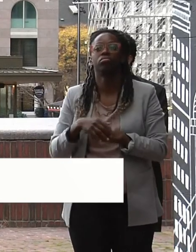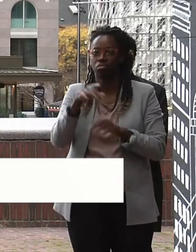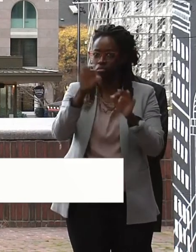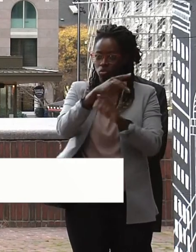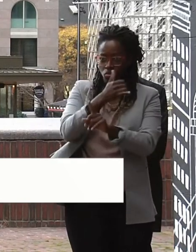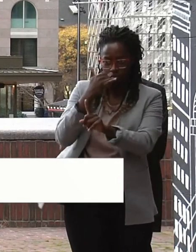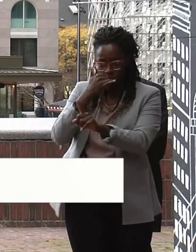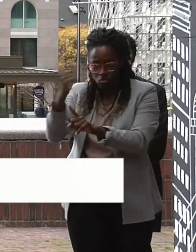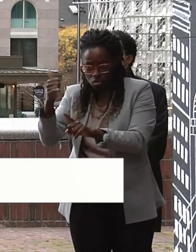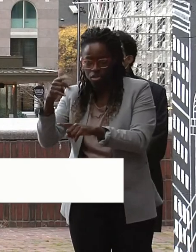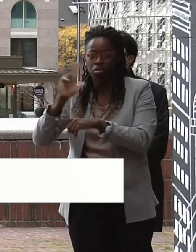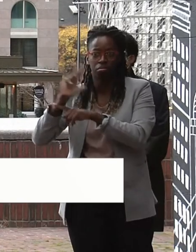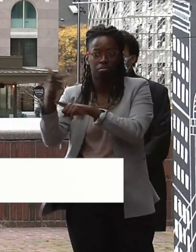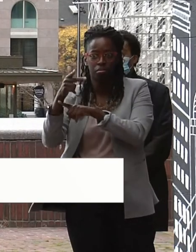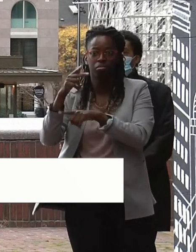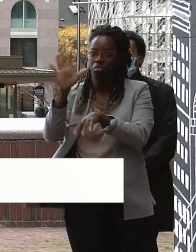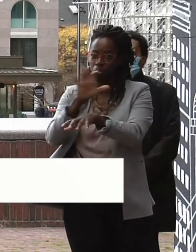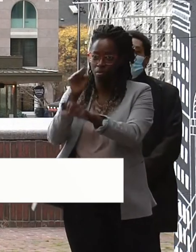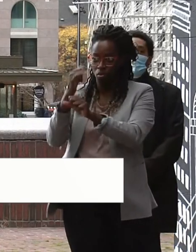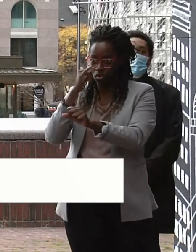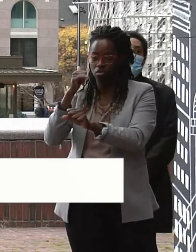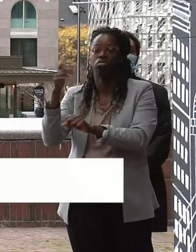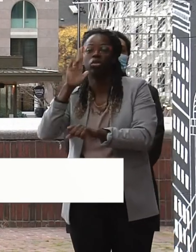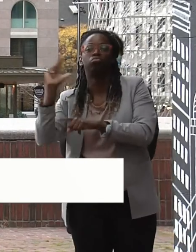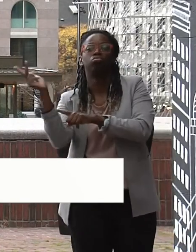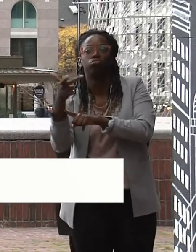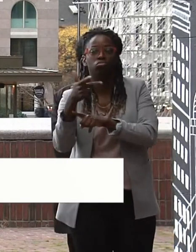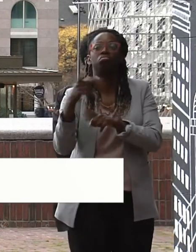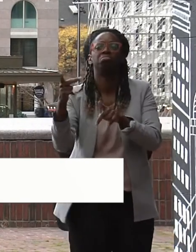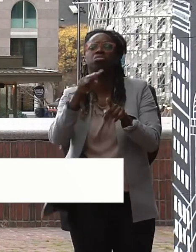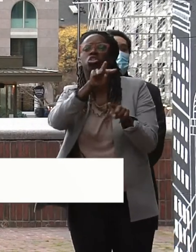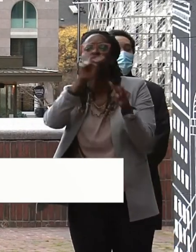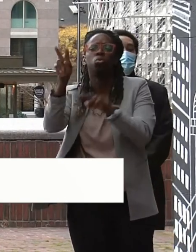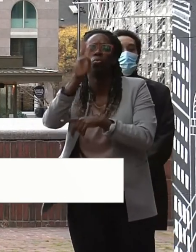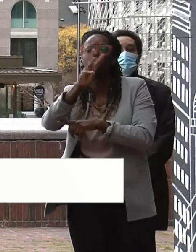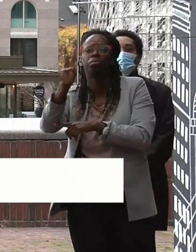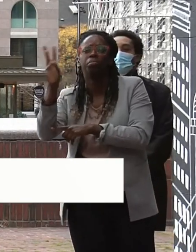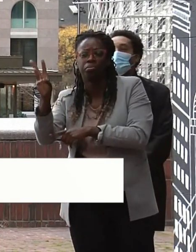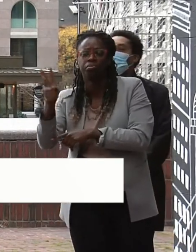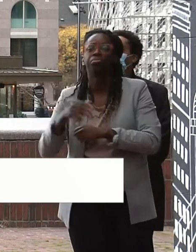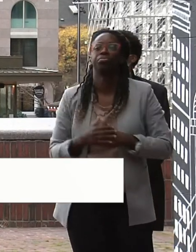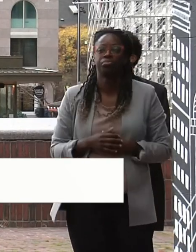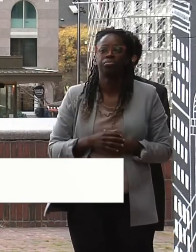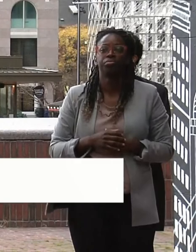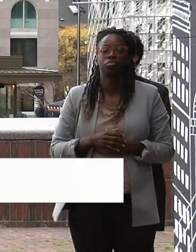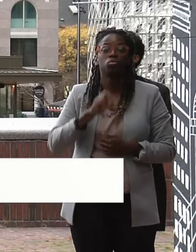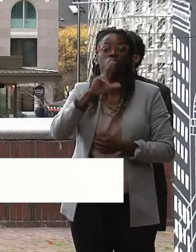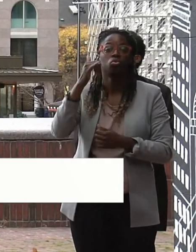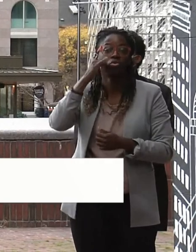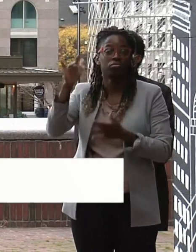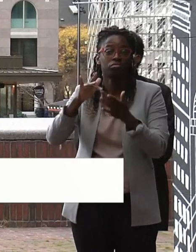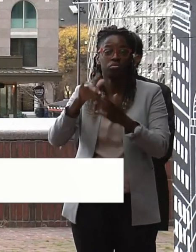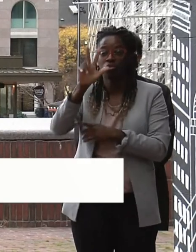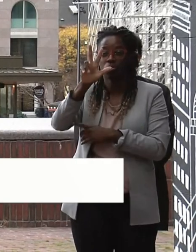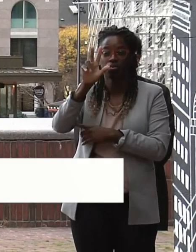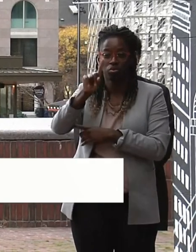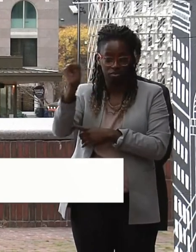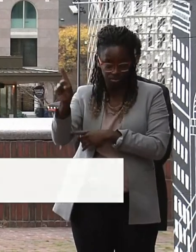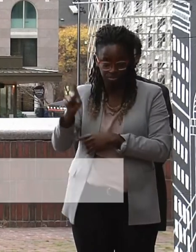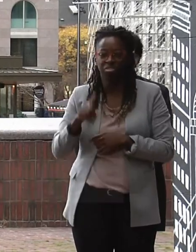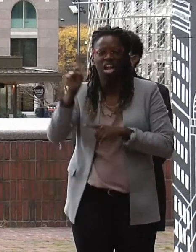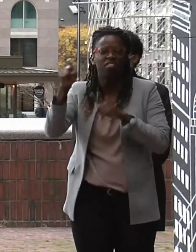website at boston.gov/coronavirus or just simply by calling 311 here at City Hall. We saw gatherings